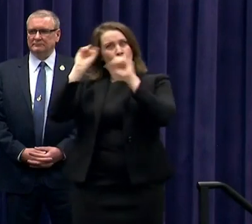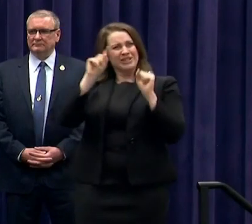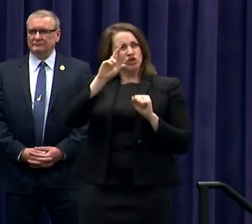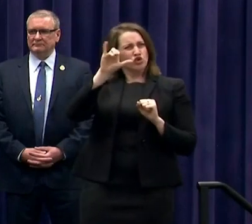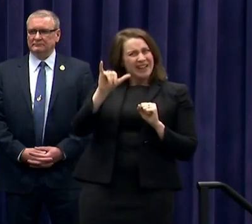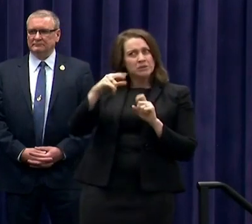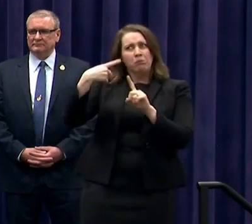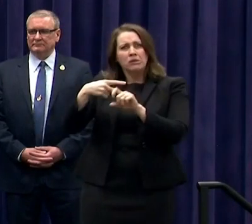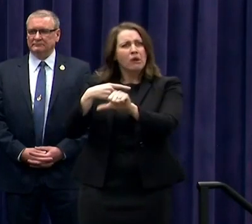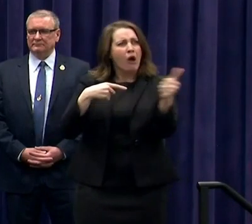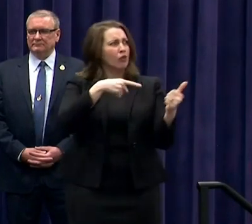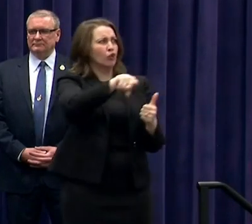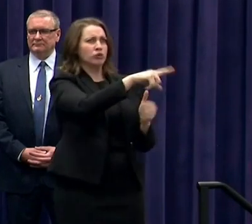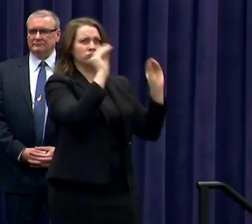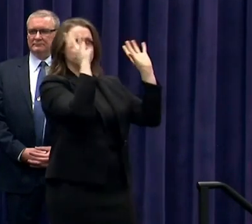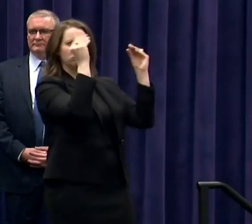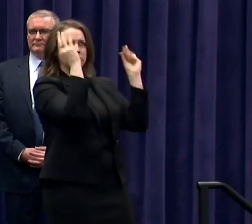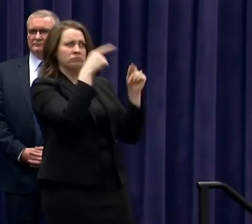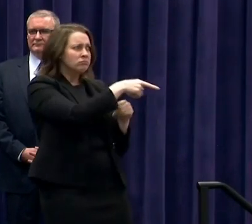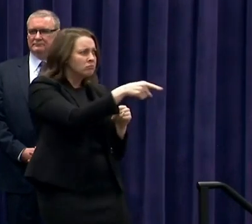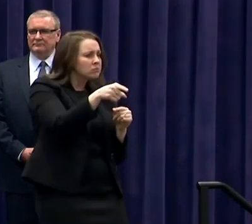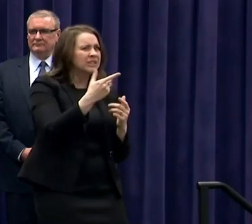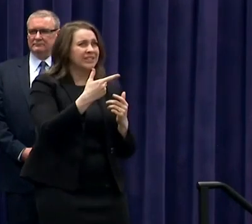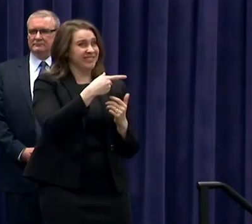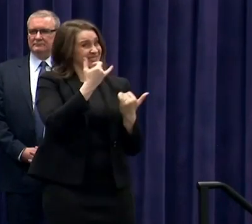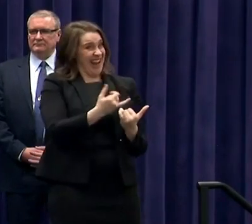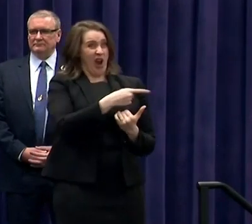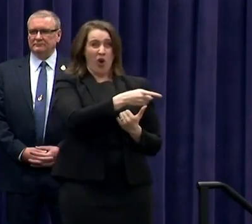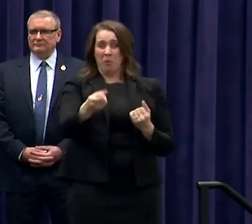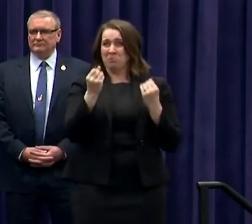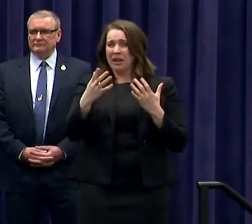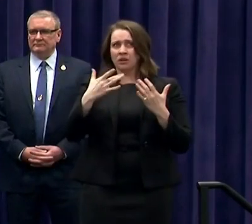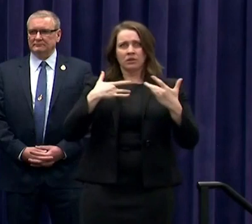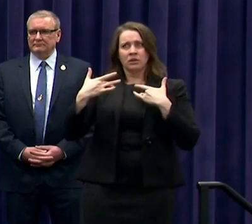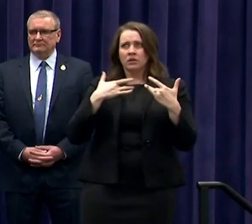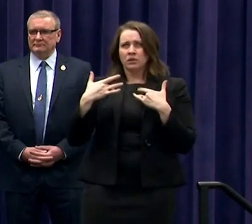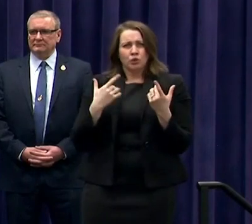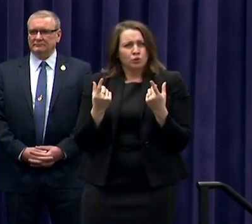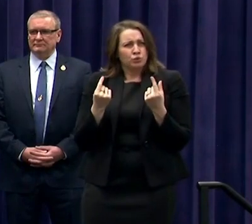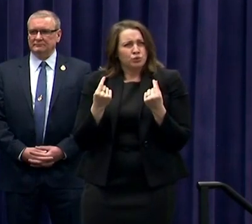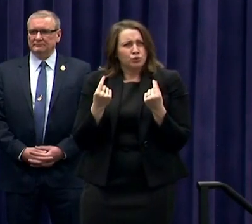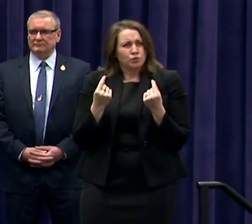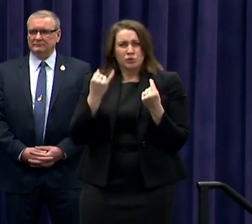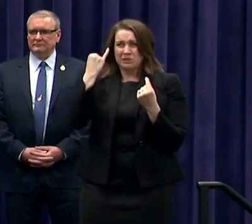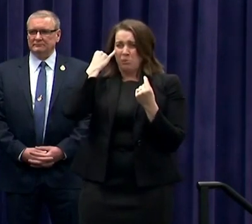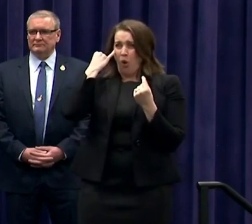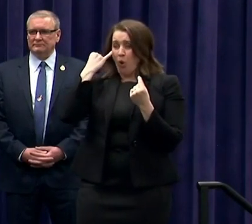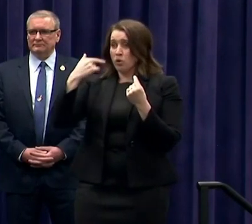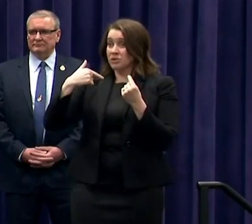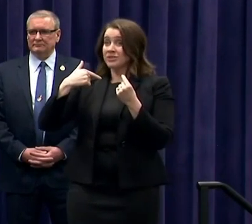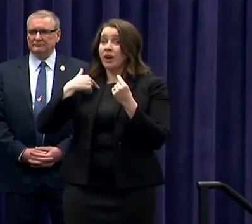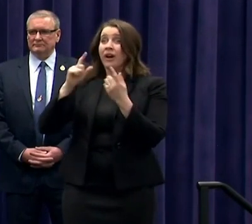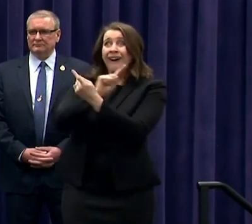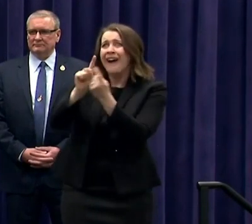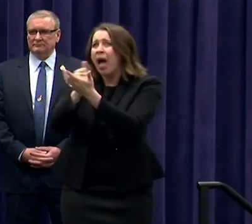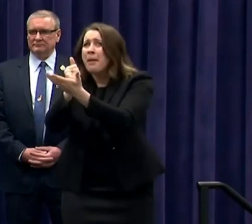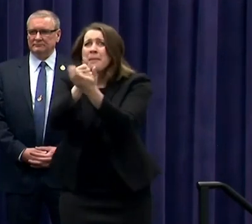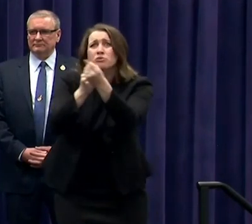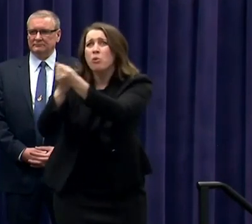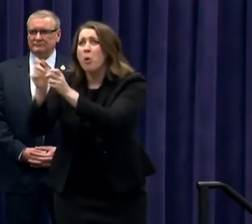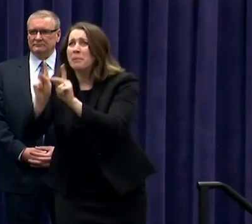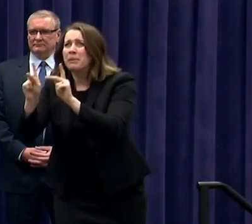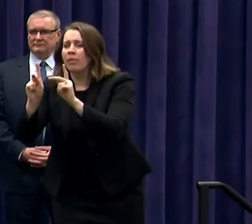who are, as both of these presidents have said, worried about the possibility of taking this virus home to their families. And